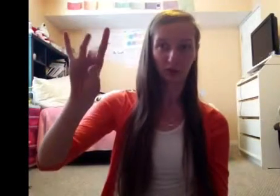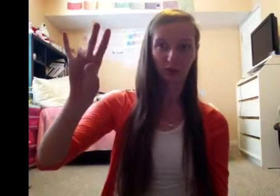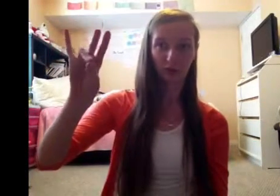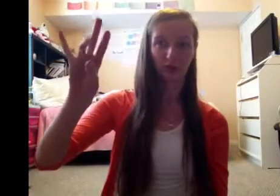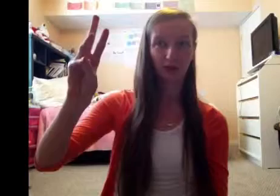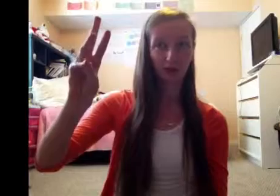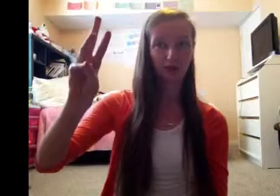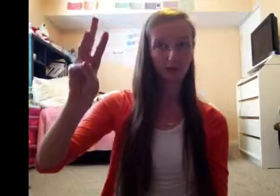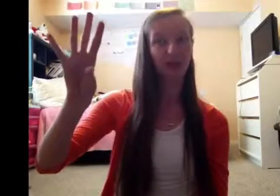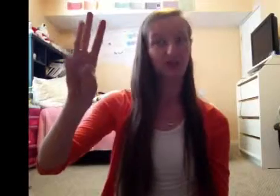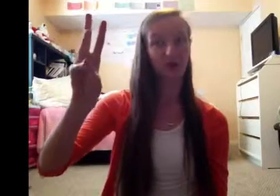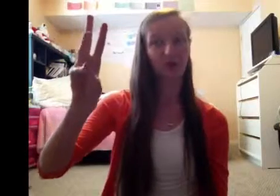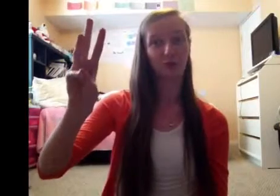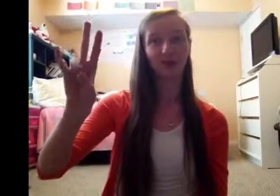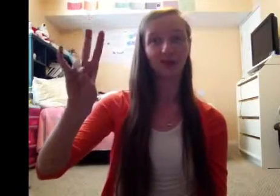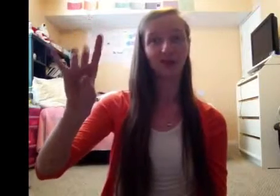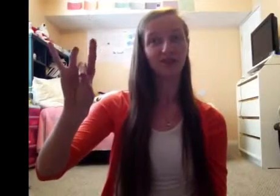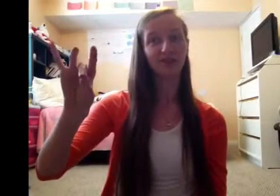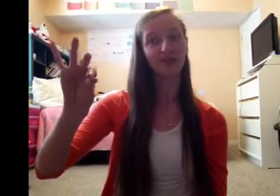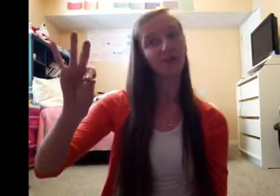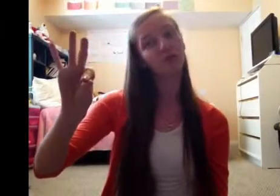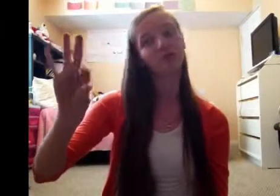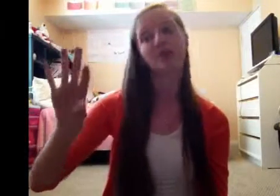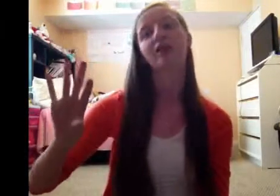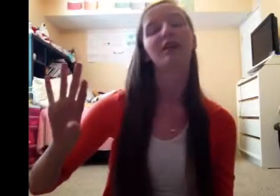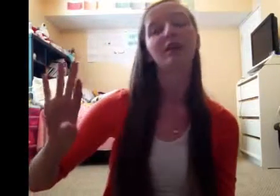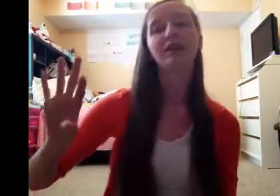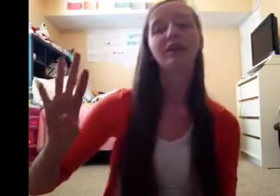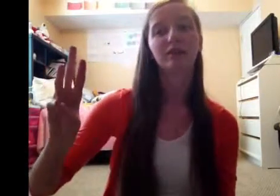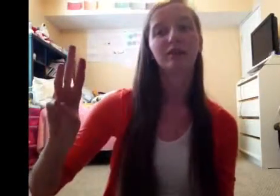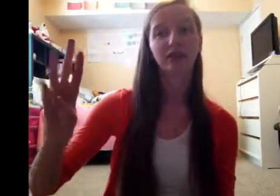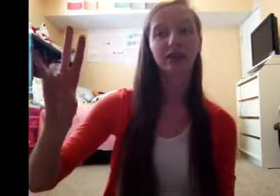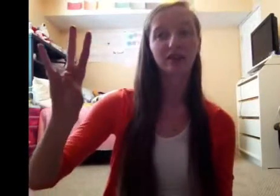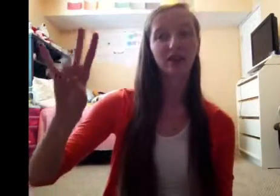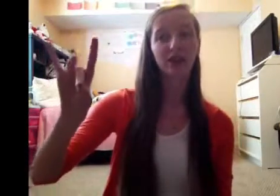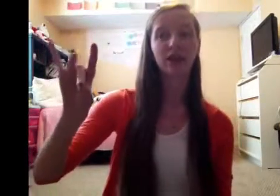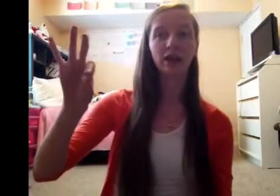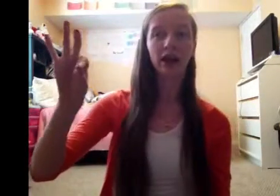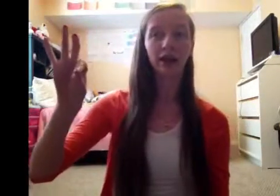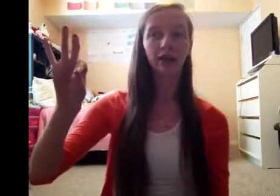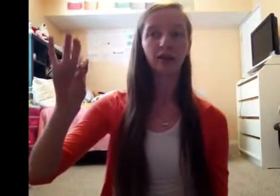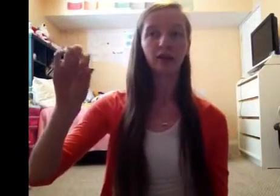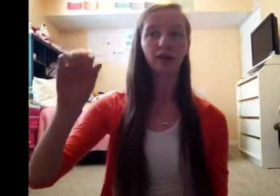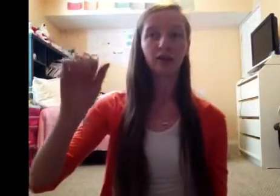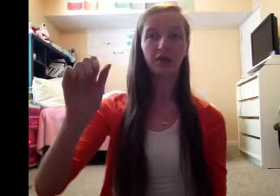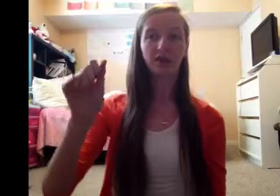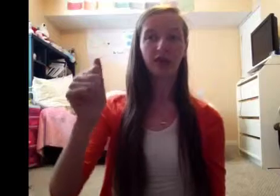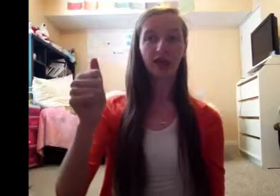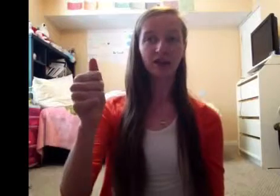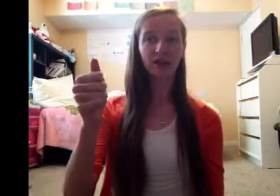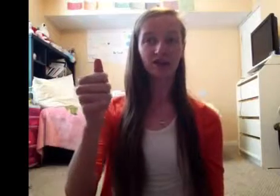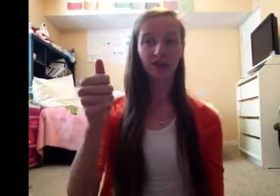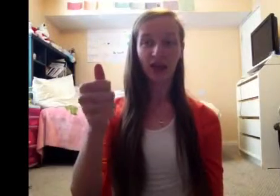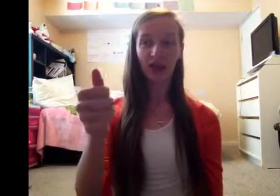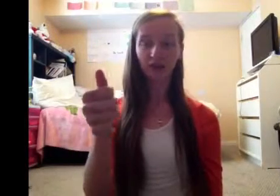way. But it starts with your pinky. So 6, 7, 8, 9. And then 10 is an A,